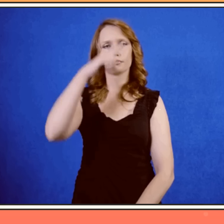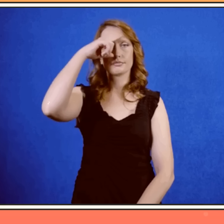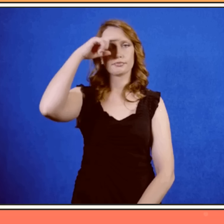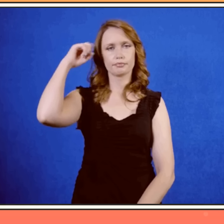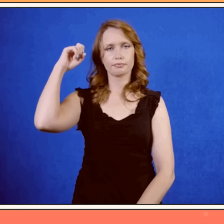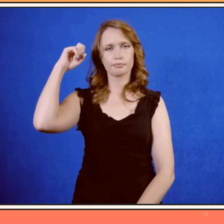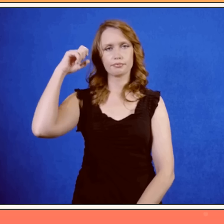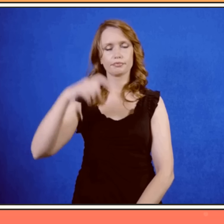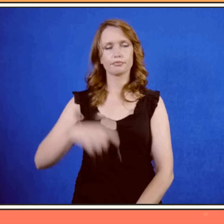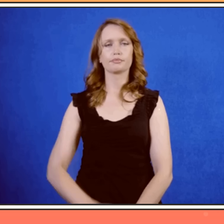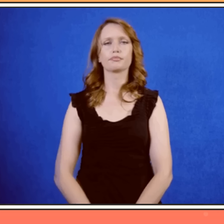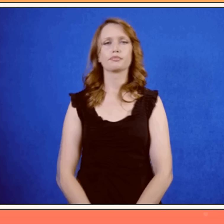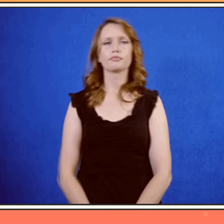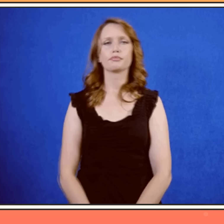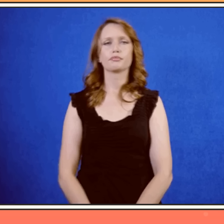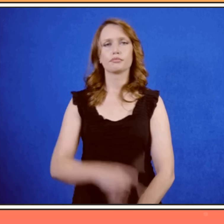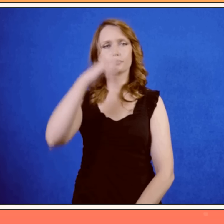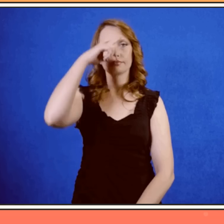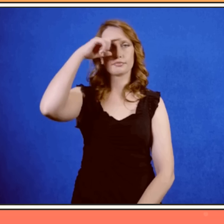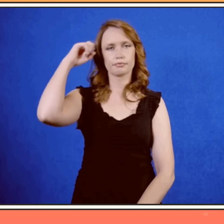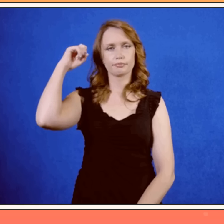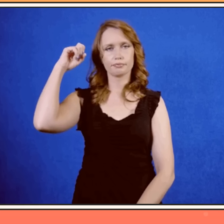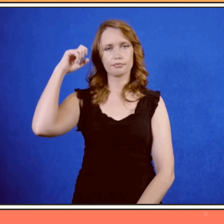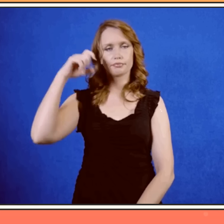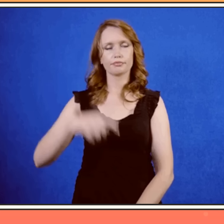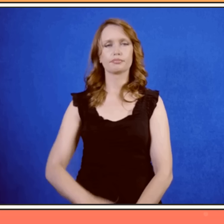The hottest season of the year.